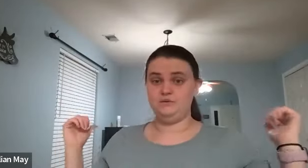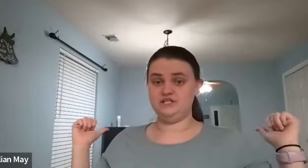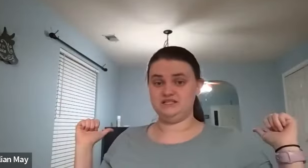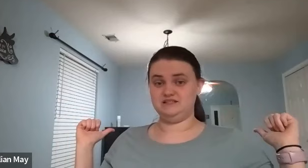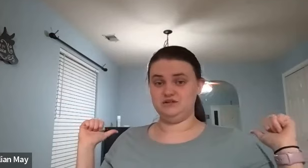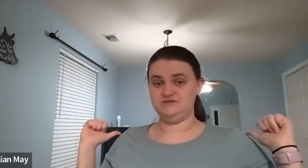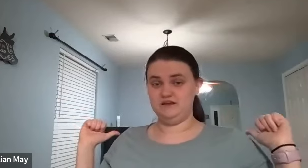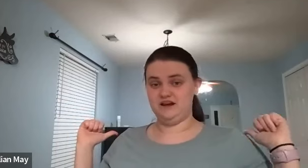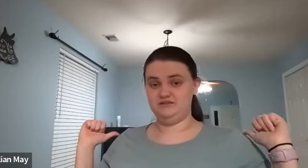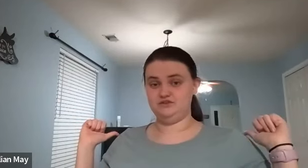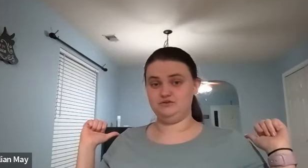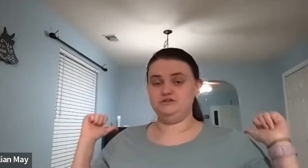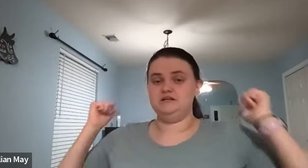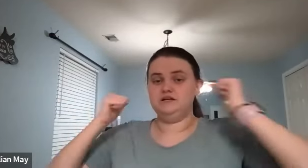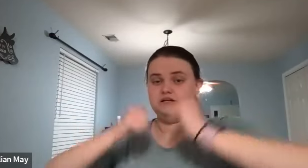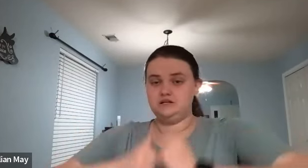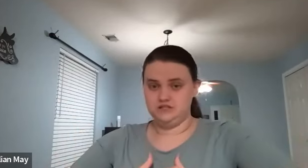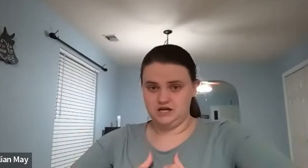which is starts from like kind of your shoulders, jacket.